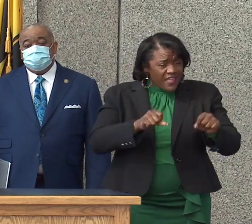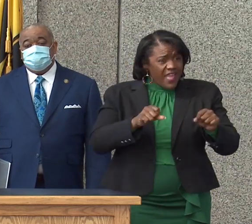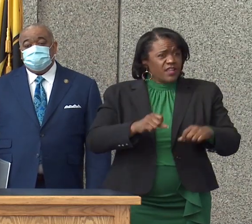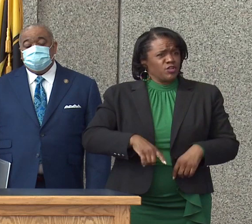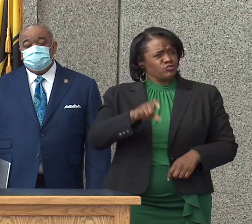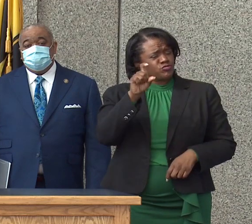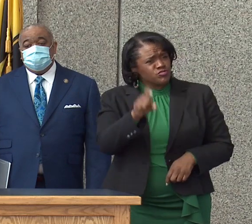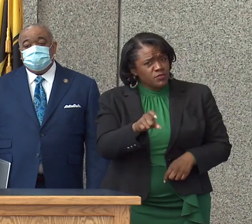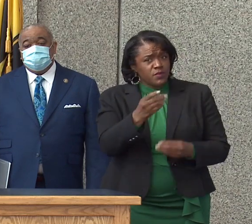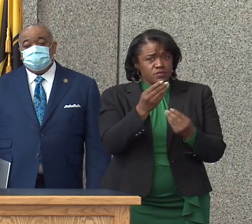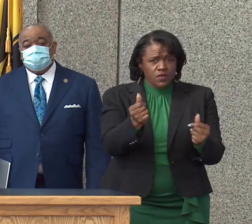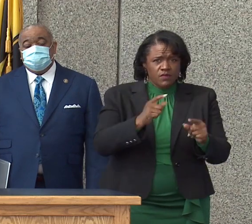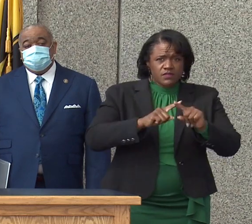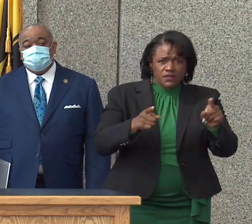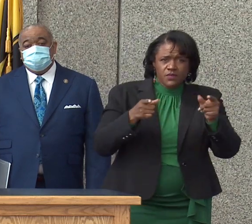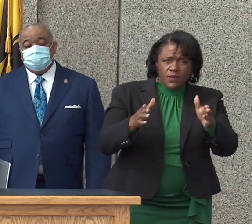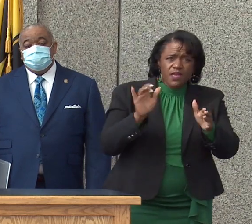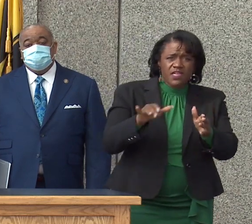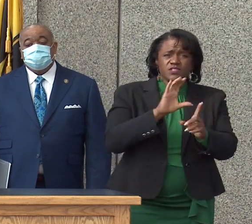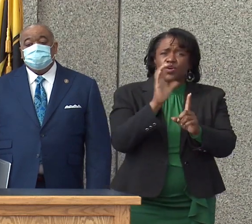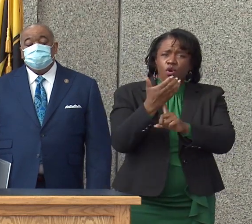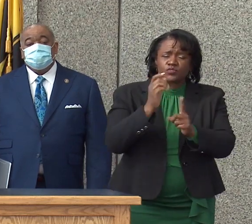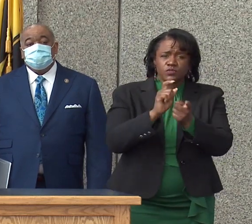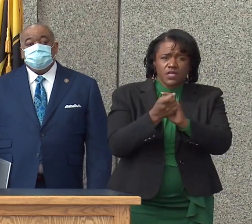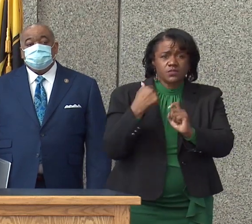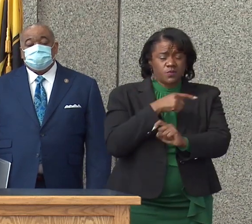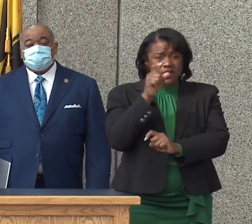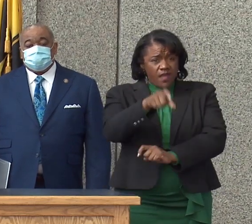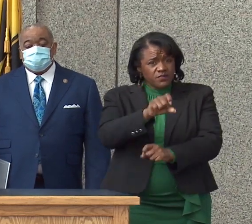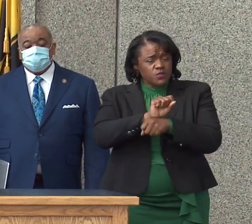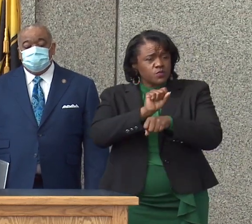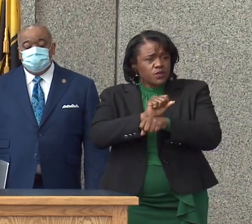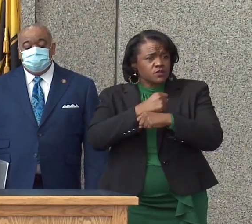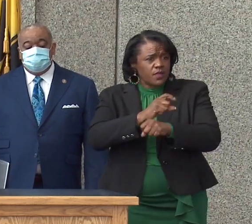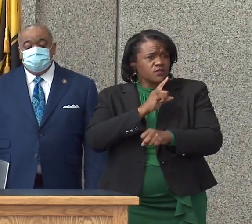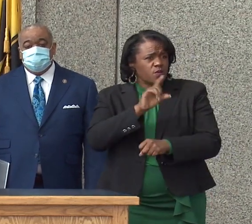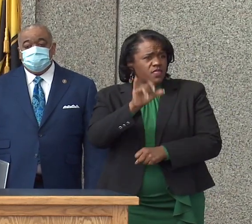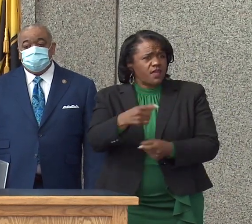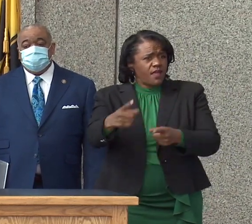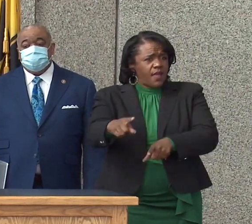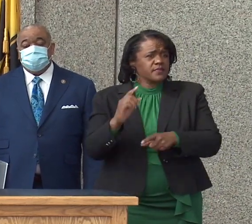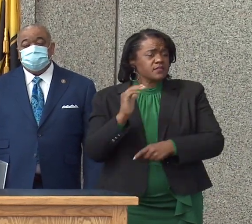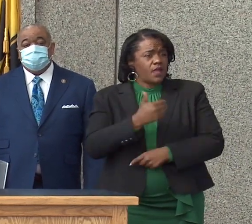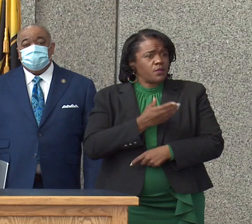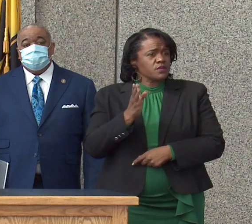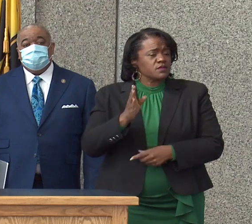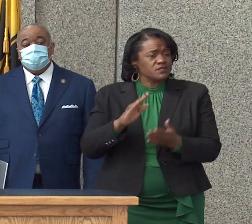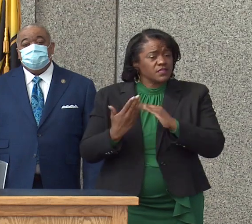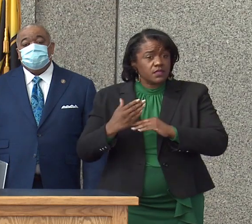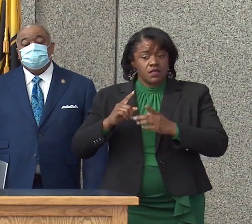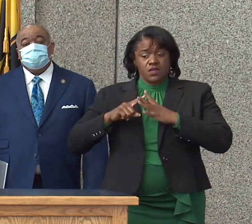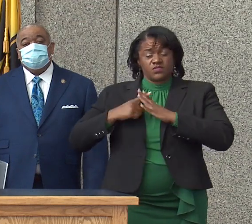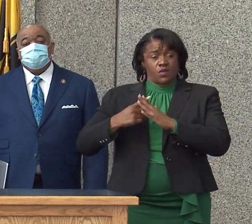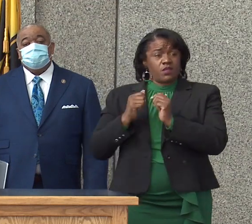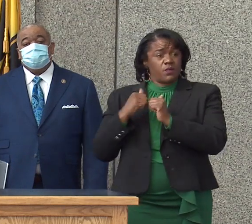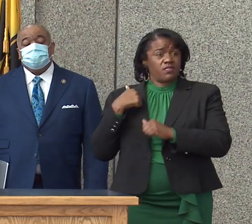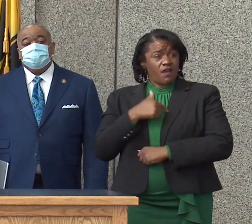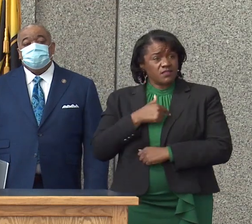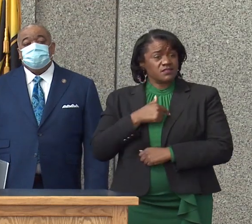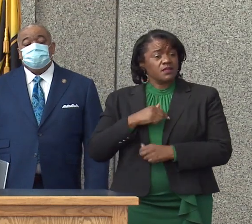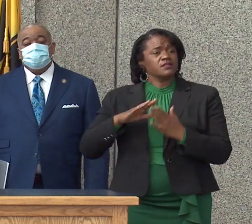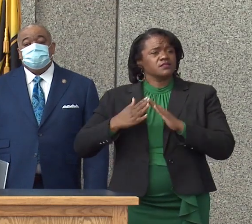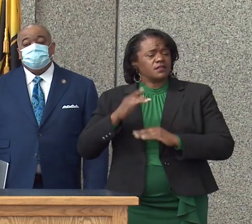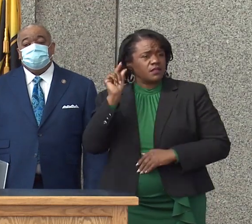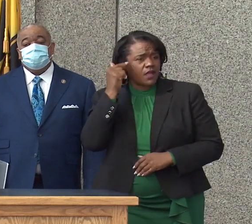resolved in a different way. And that's a culture change that we all have to work towards making in our city, starting with us here in city